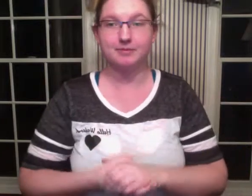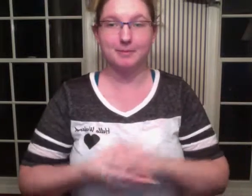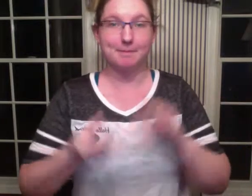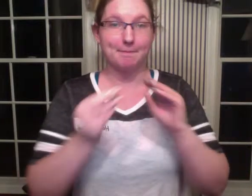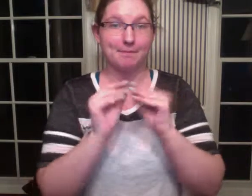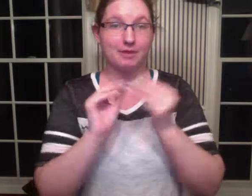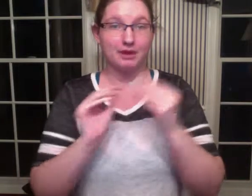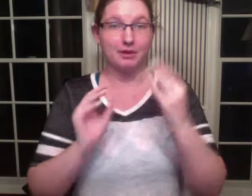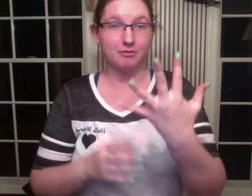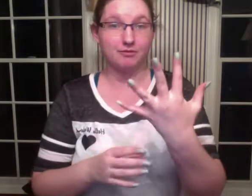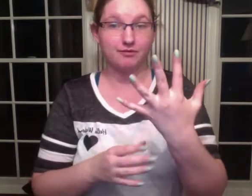Thank you.